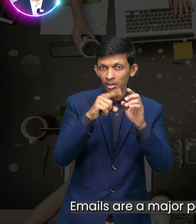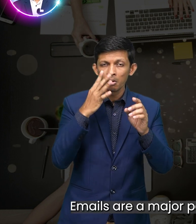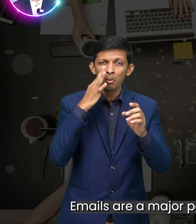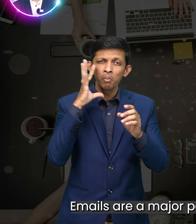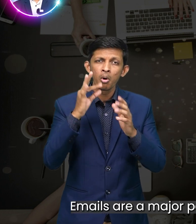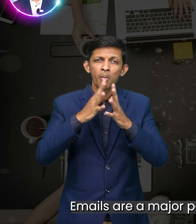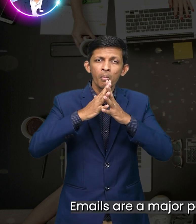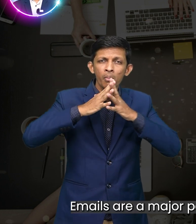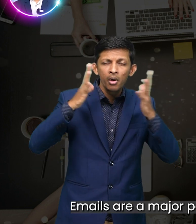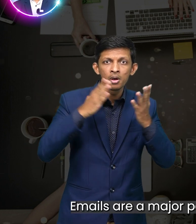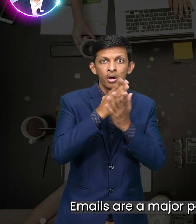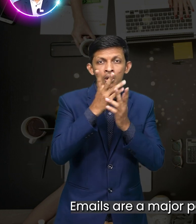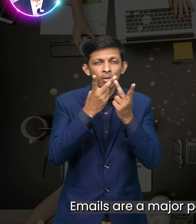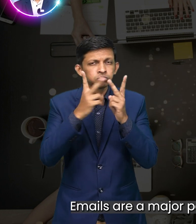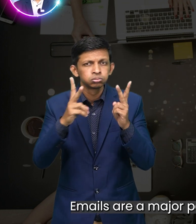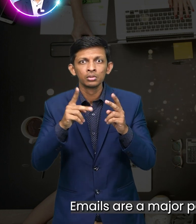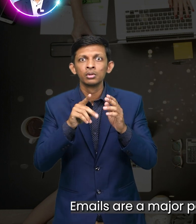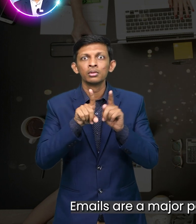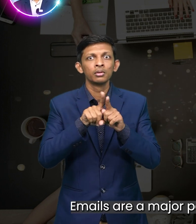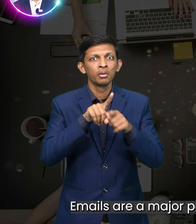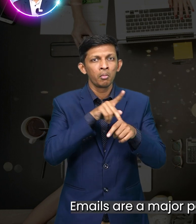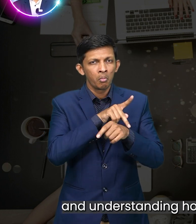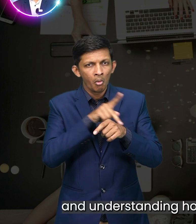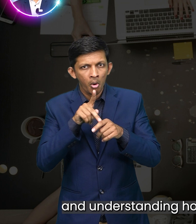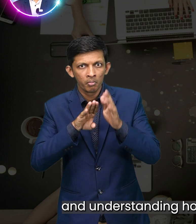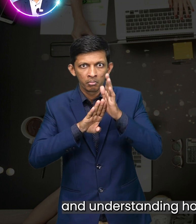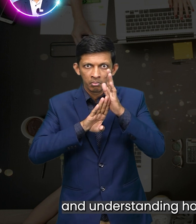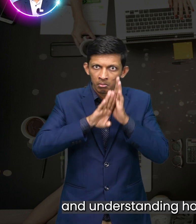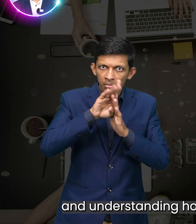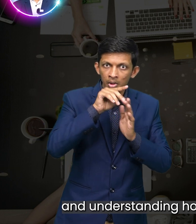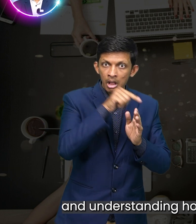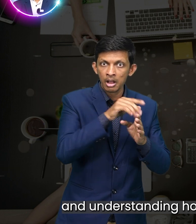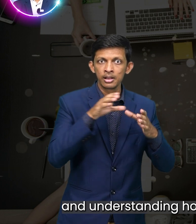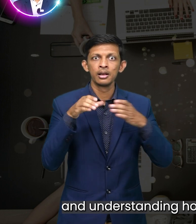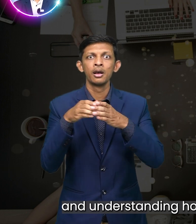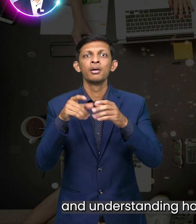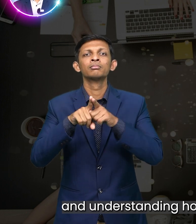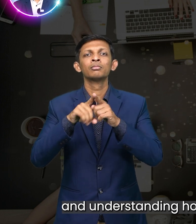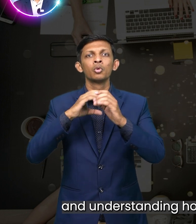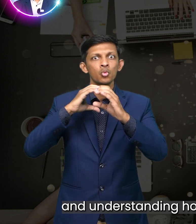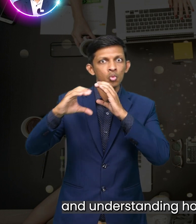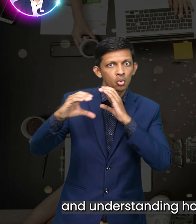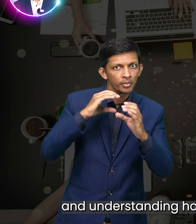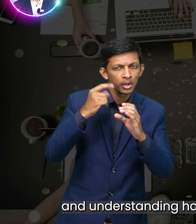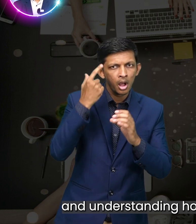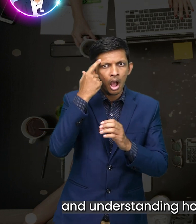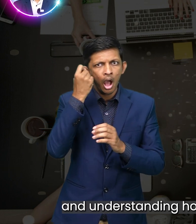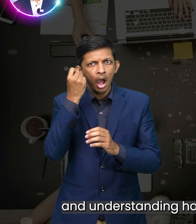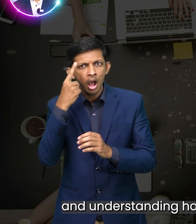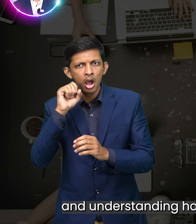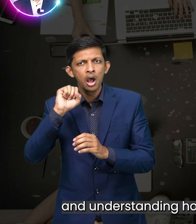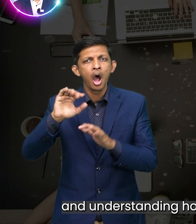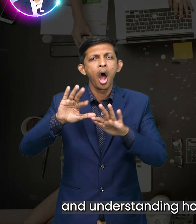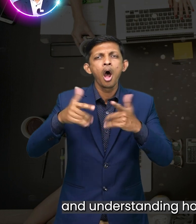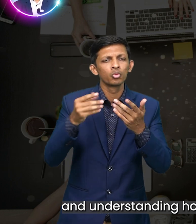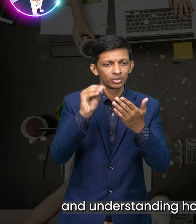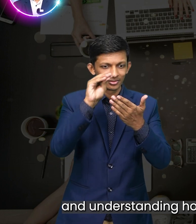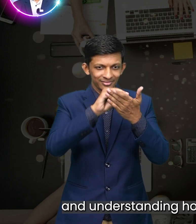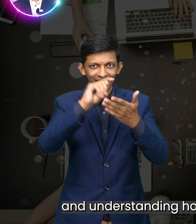Emails are a major part of professional communication, and understanding how to craft them properly is